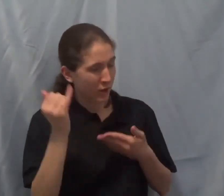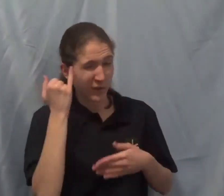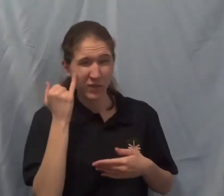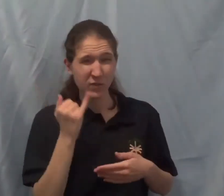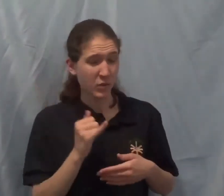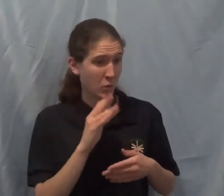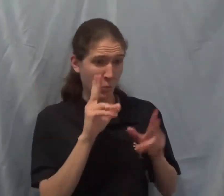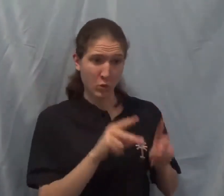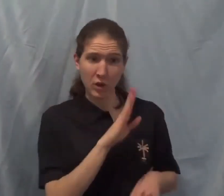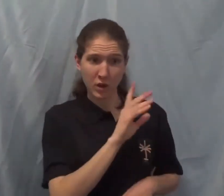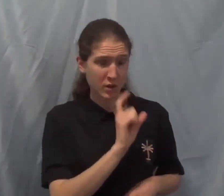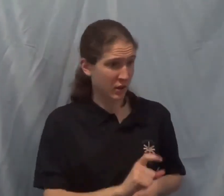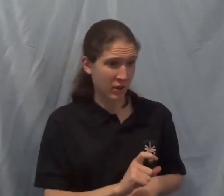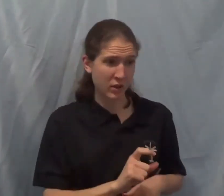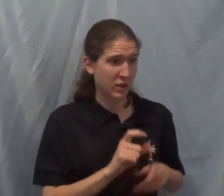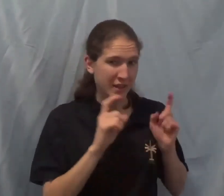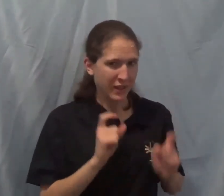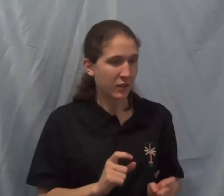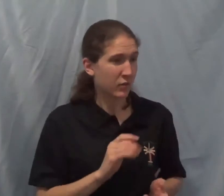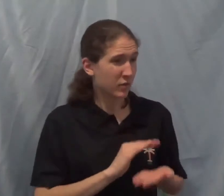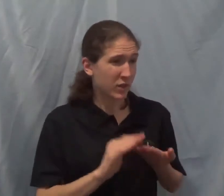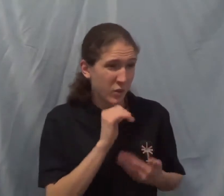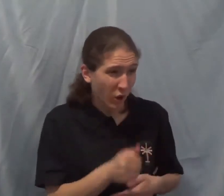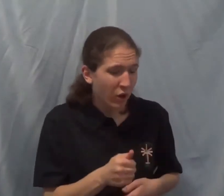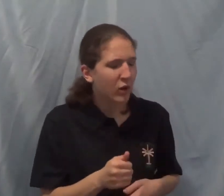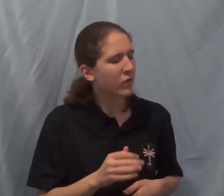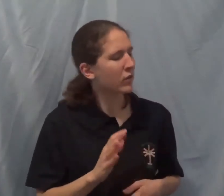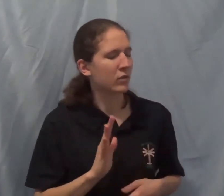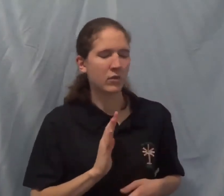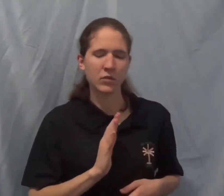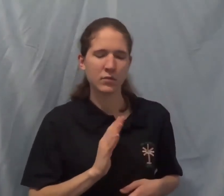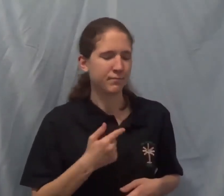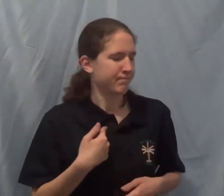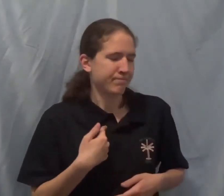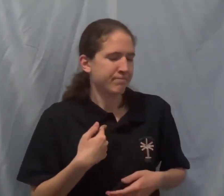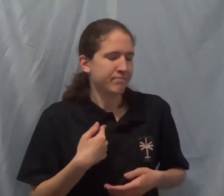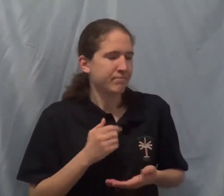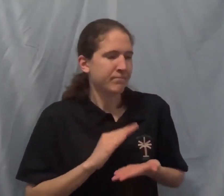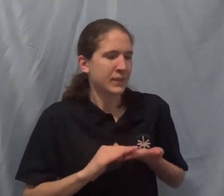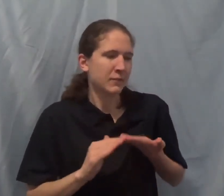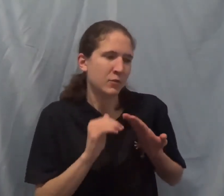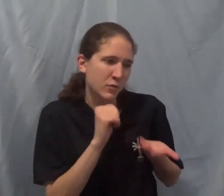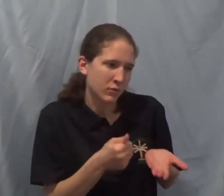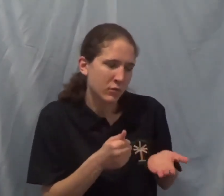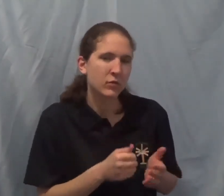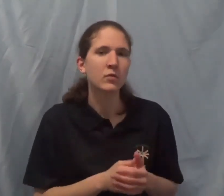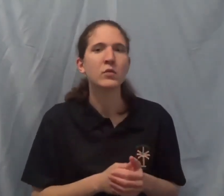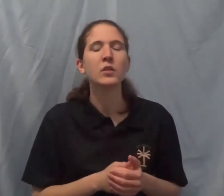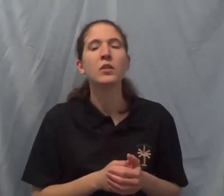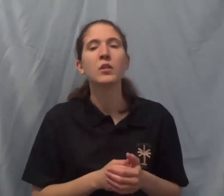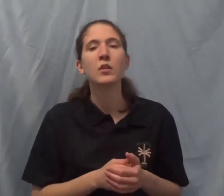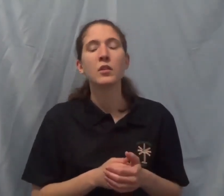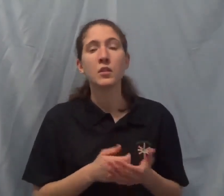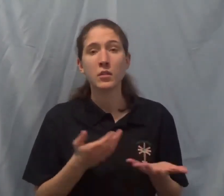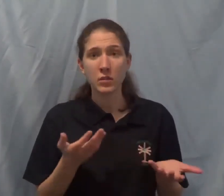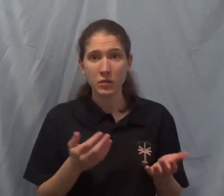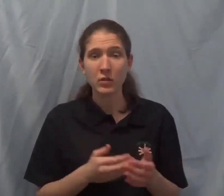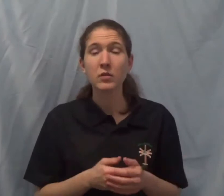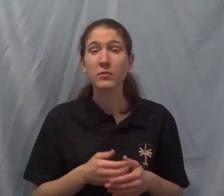are retained." Just by way of illustration, early in my priesthood, I had to change my tune a